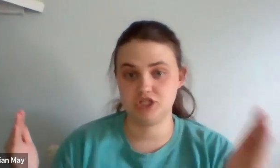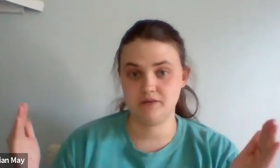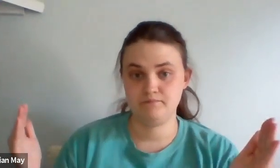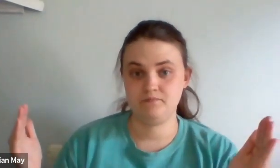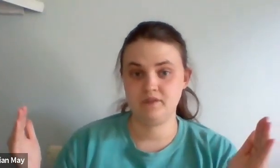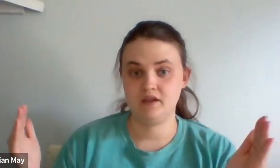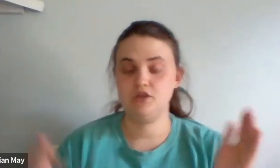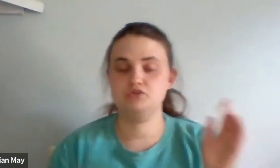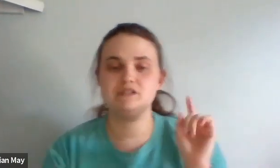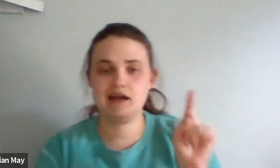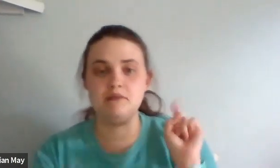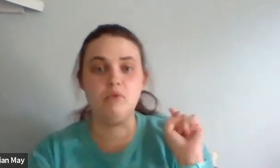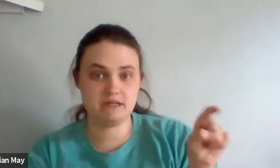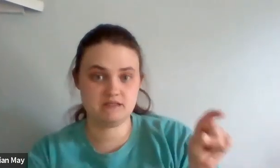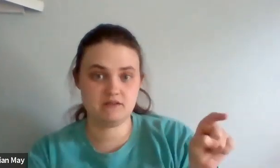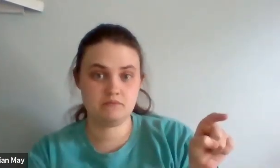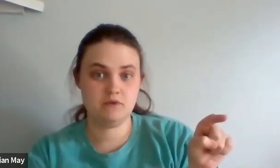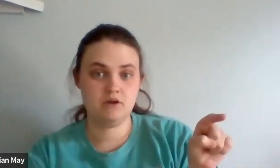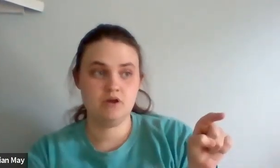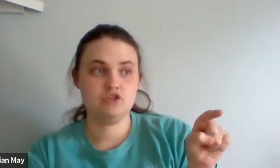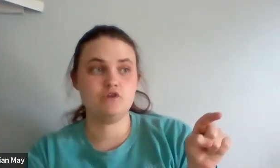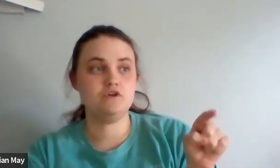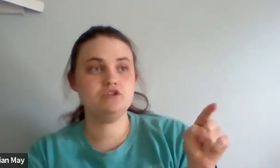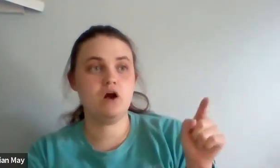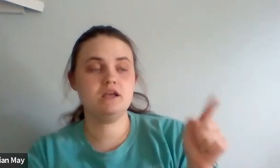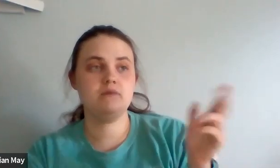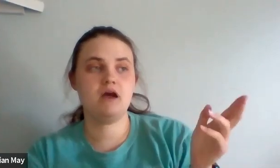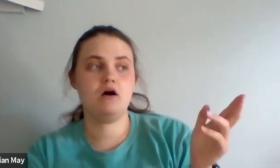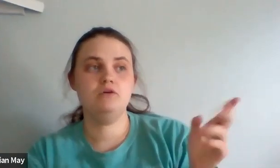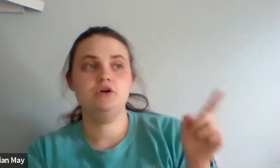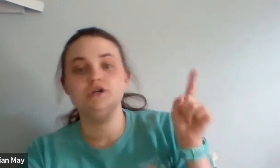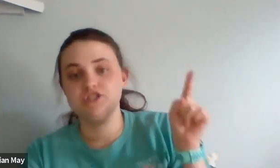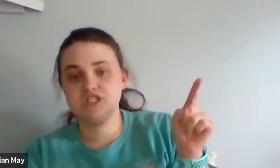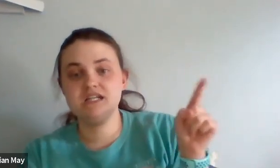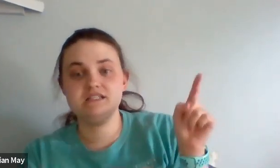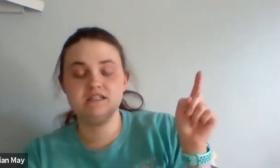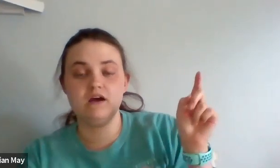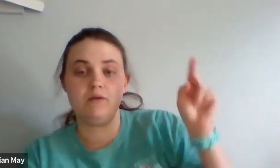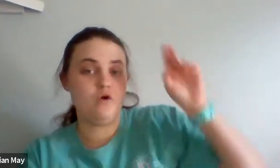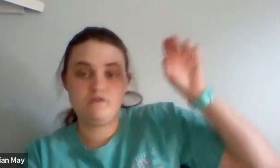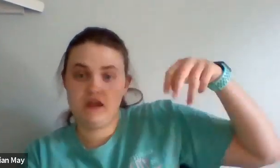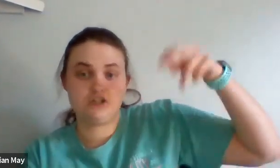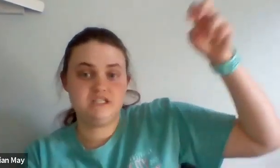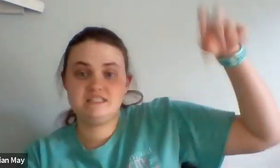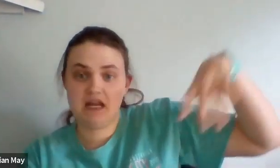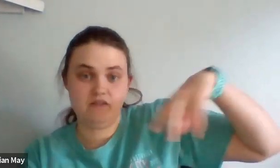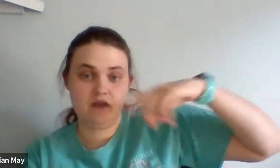she. You just kind of point to them. So if you're talking about she is over there, she's standing